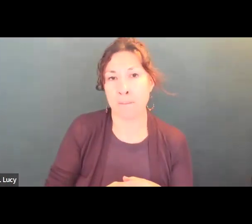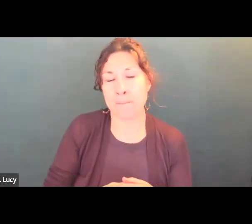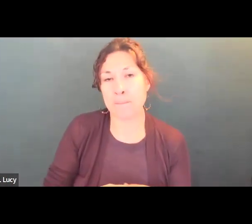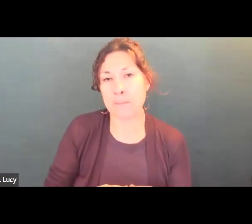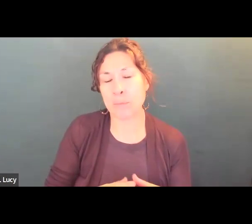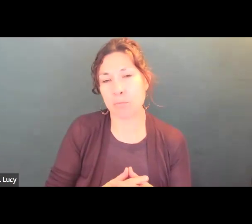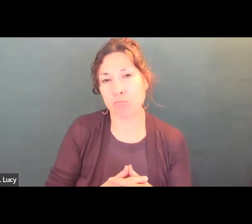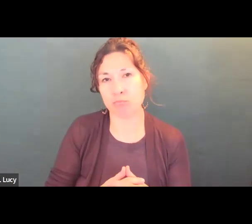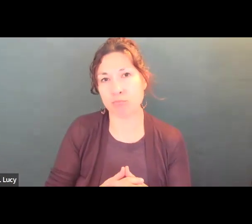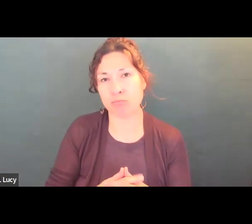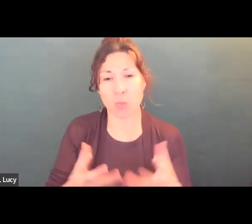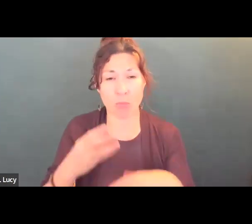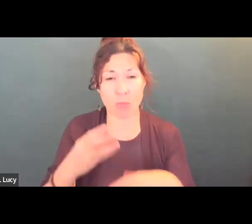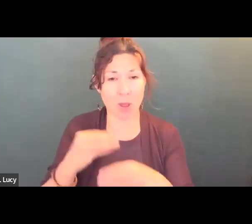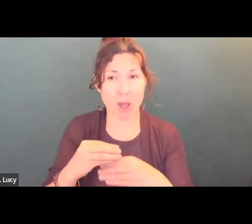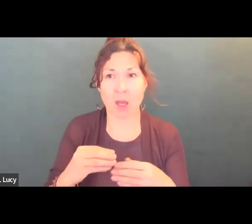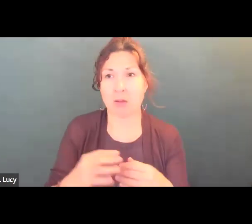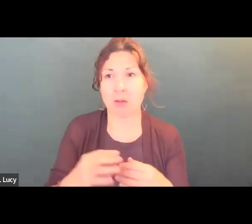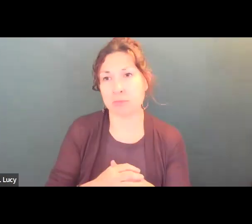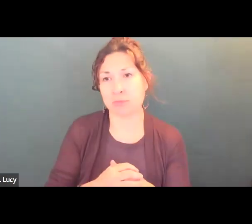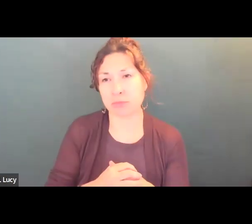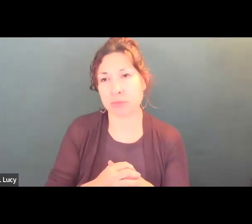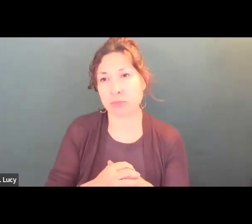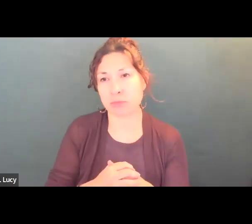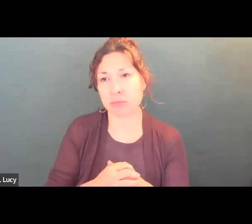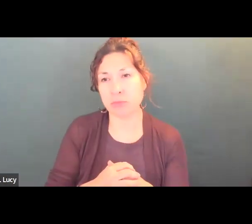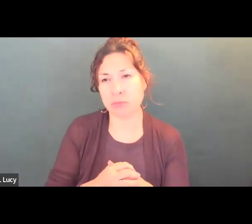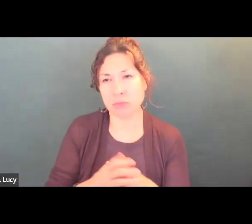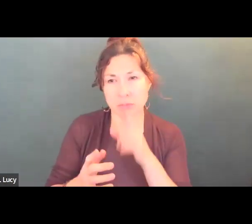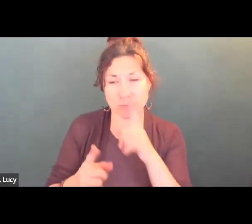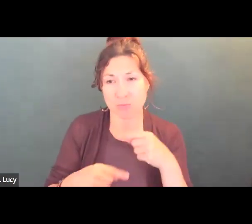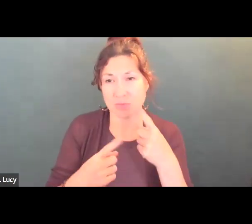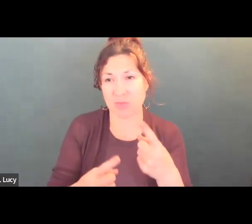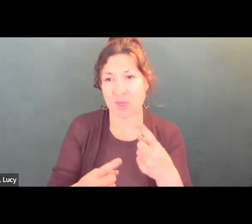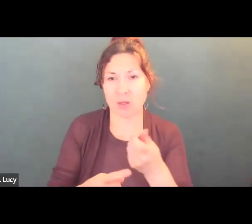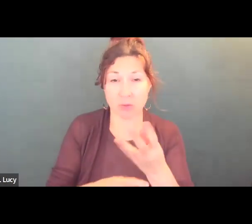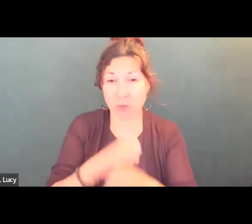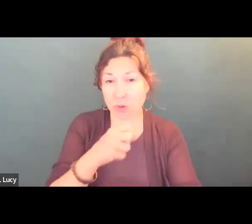I can't emphasize enough over the last several years how